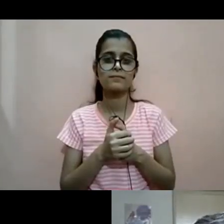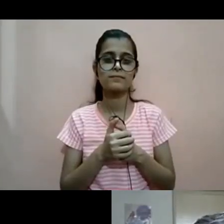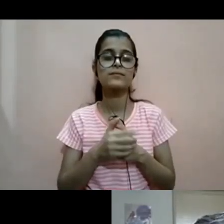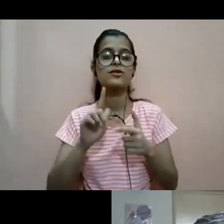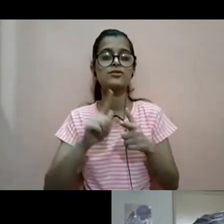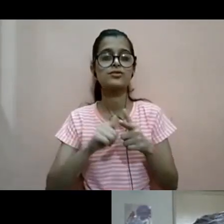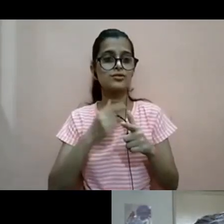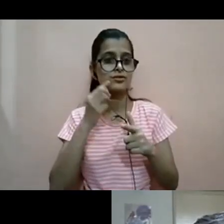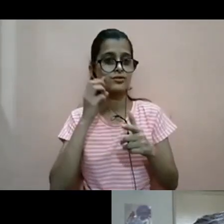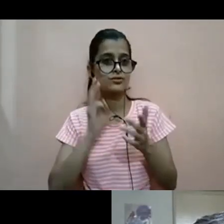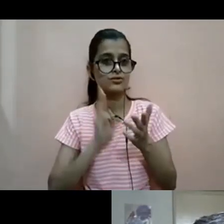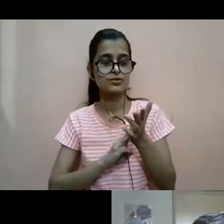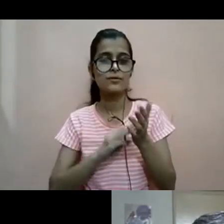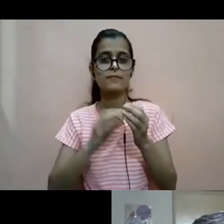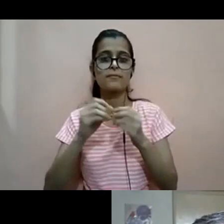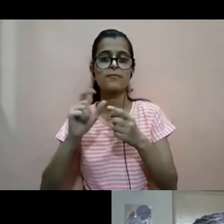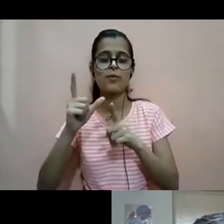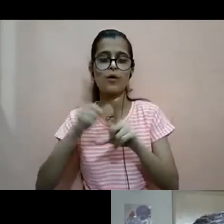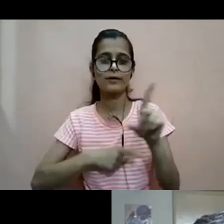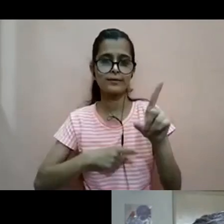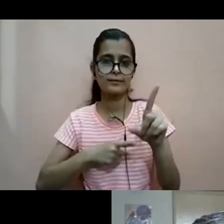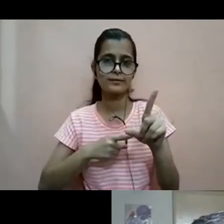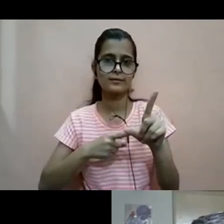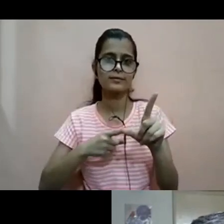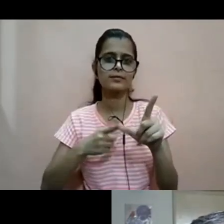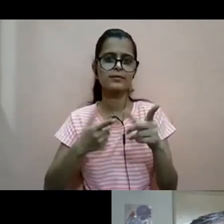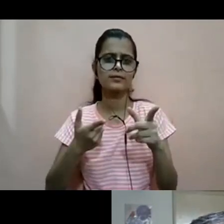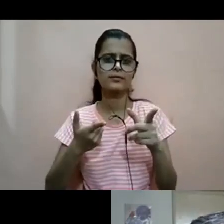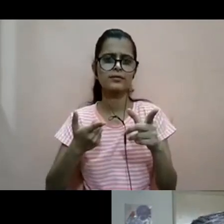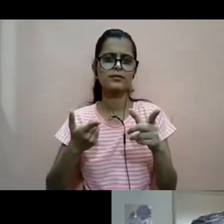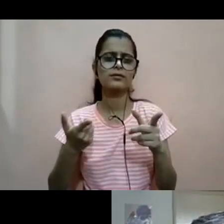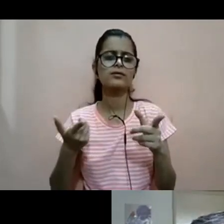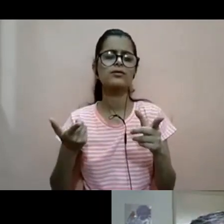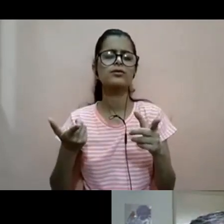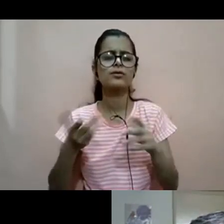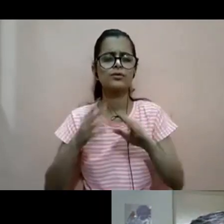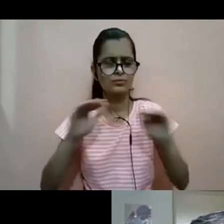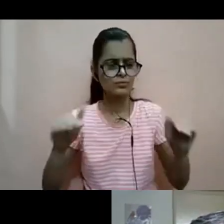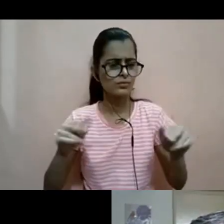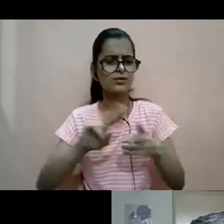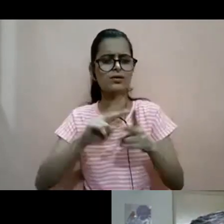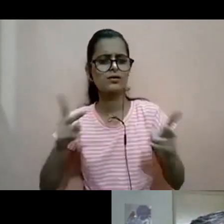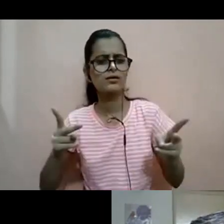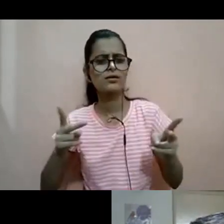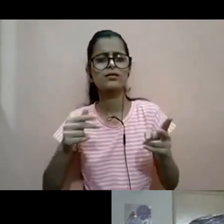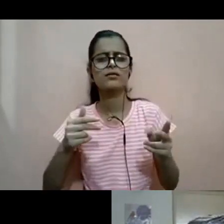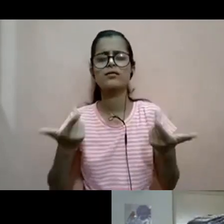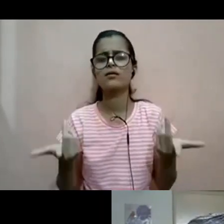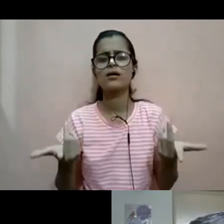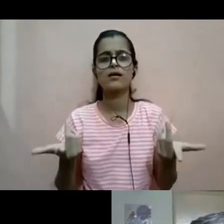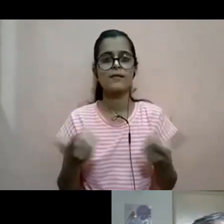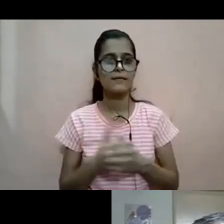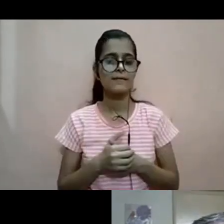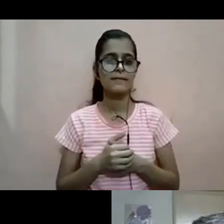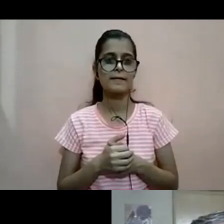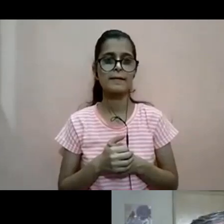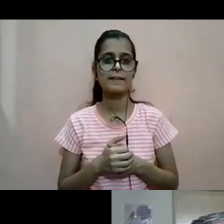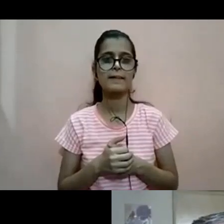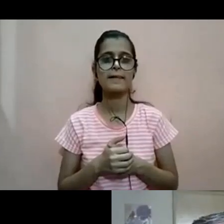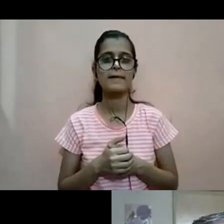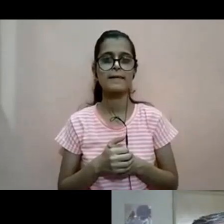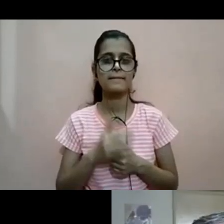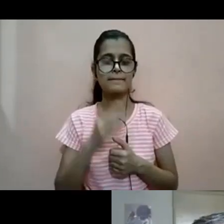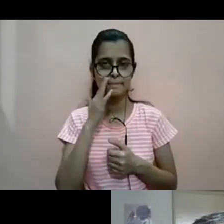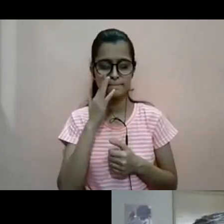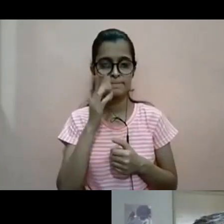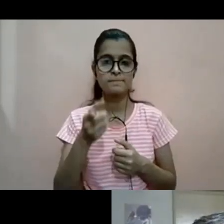bodies, perfect partners, gifted and talented children, good lives and equally good deaths. And it